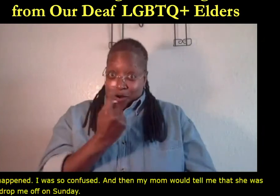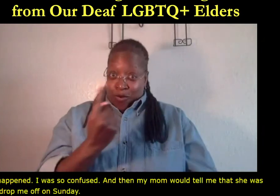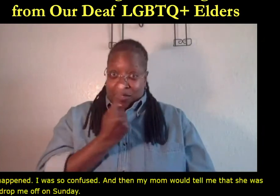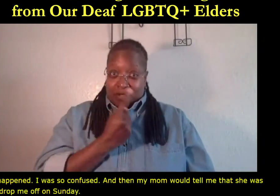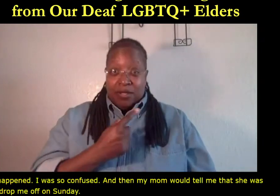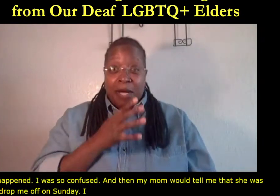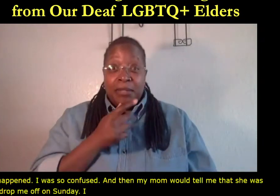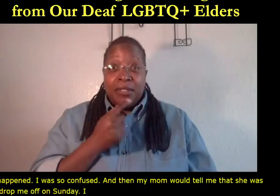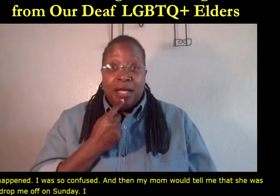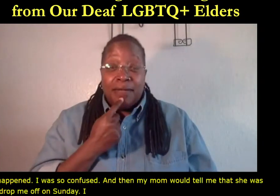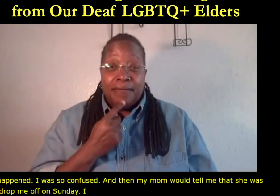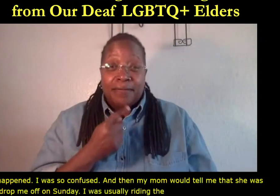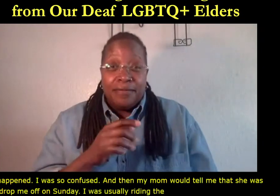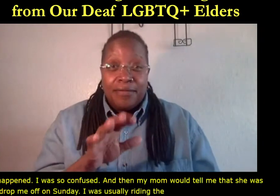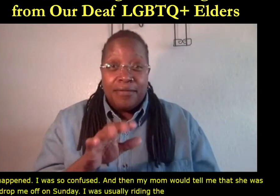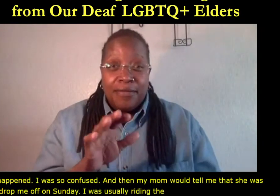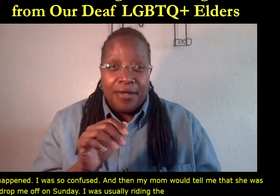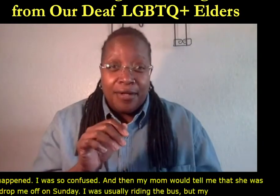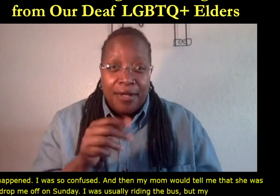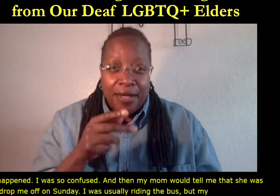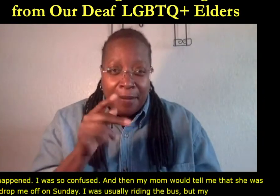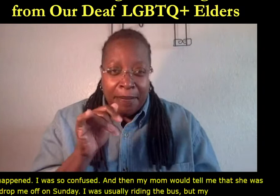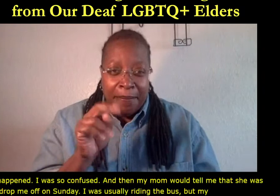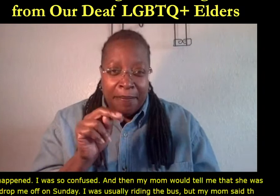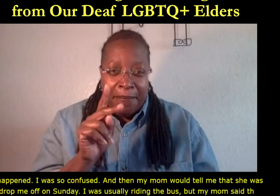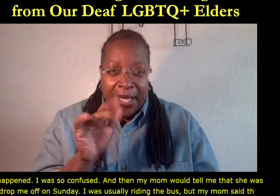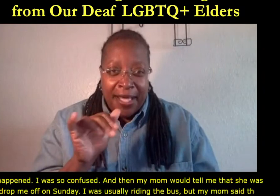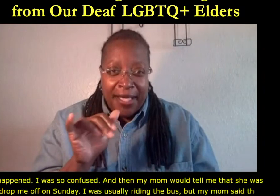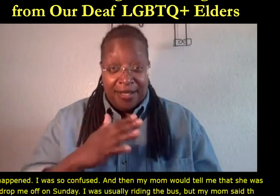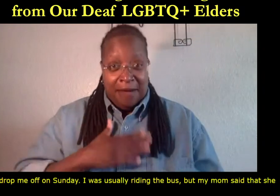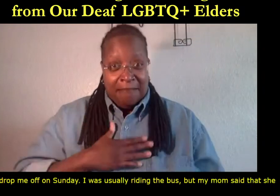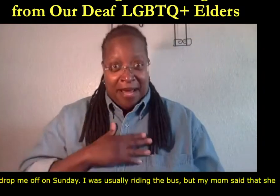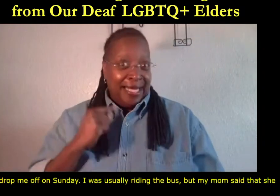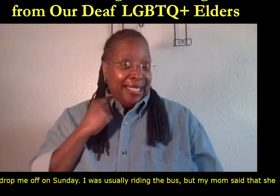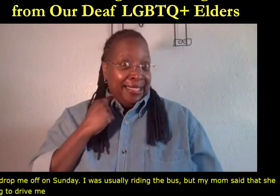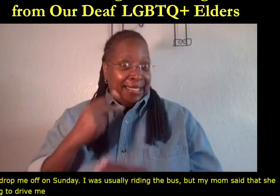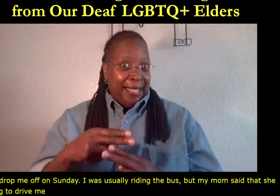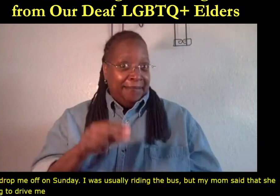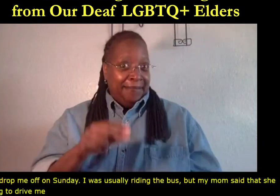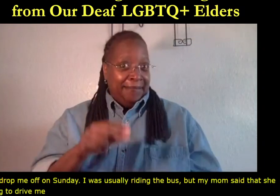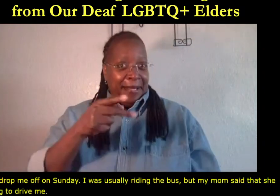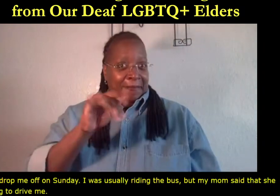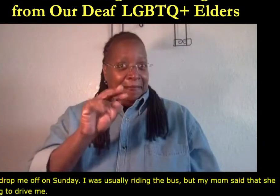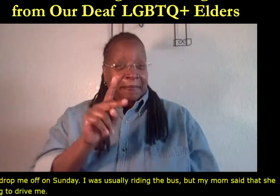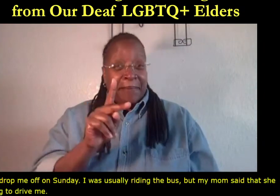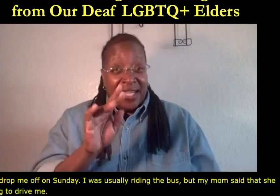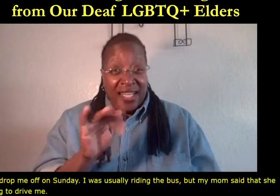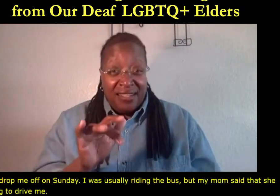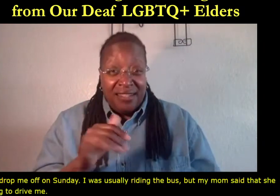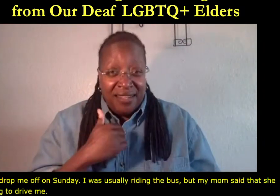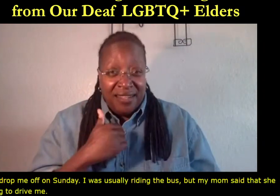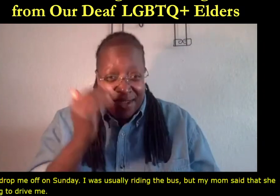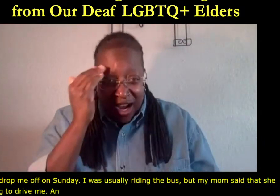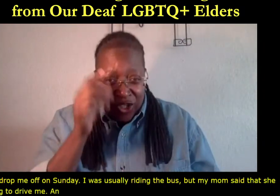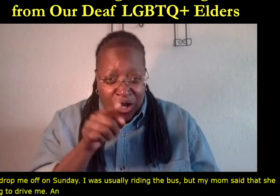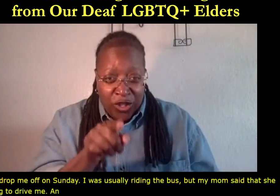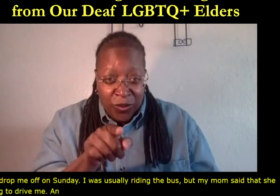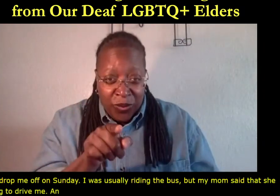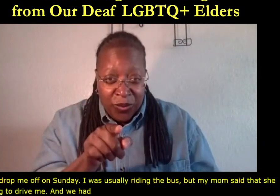started crying you know i was alone and my mother said pinky that's my nickname pinky she